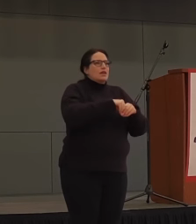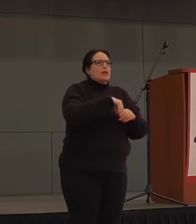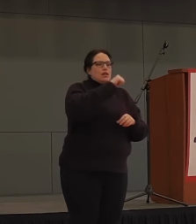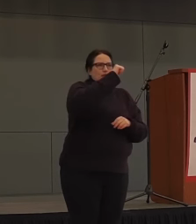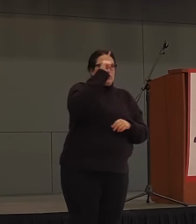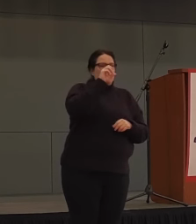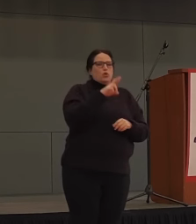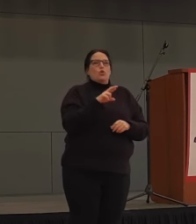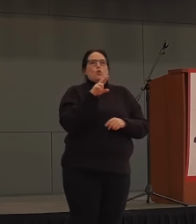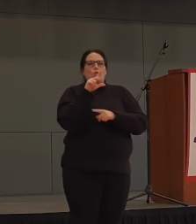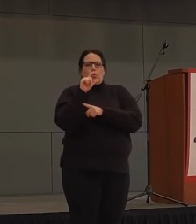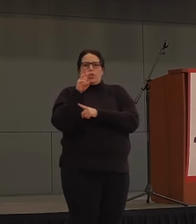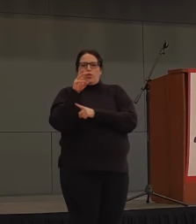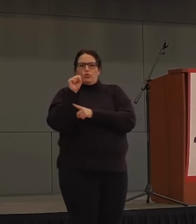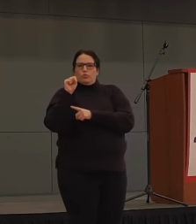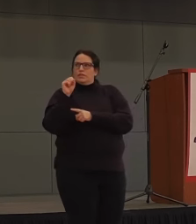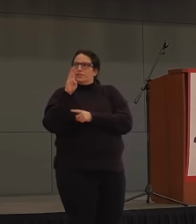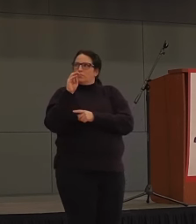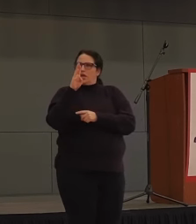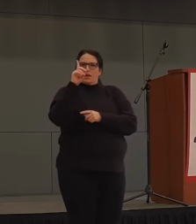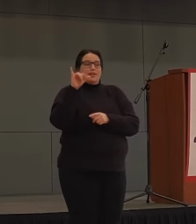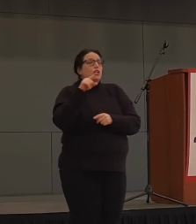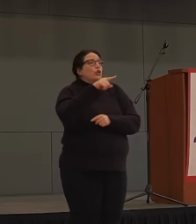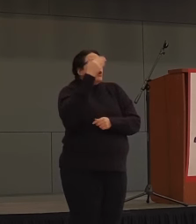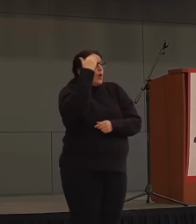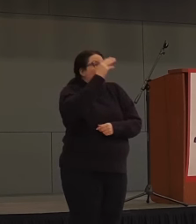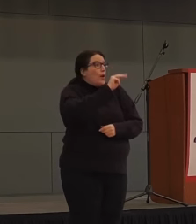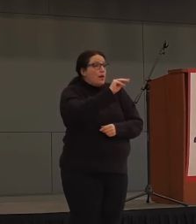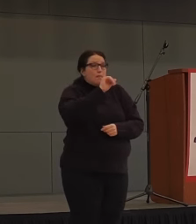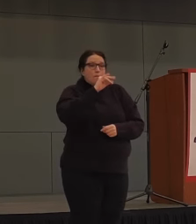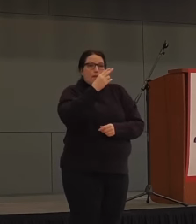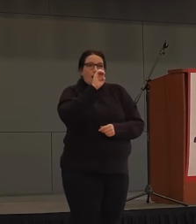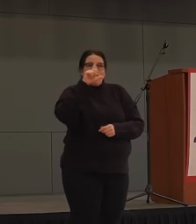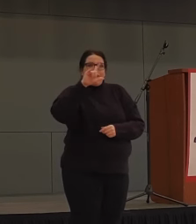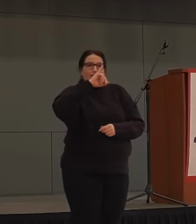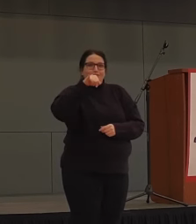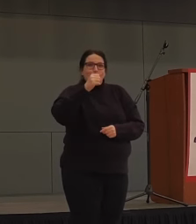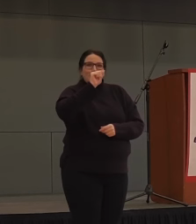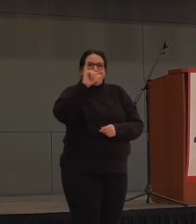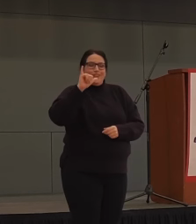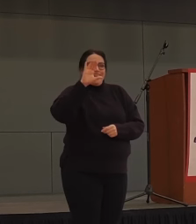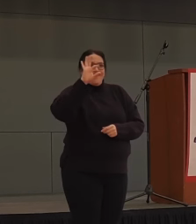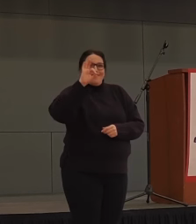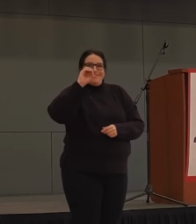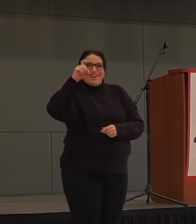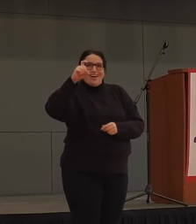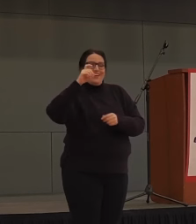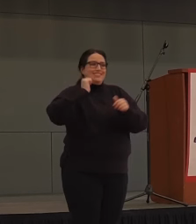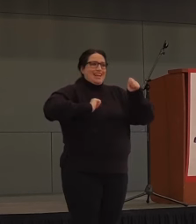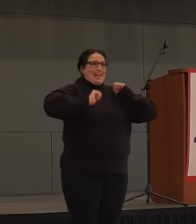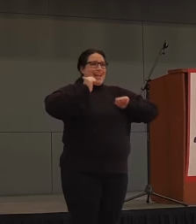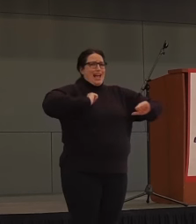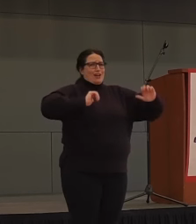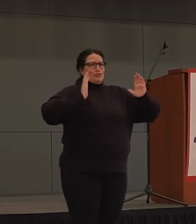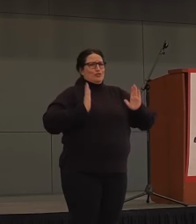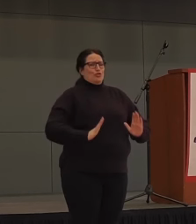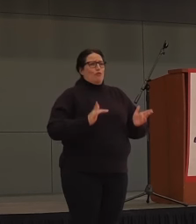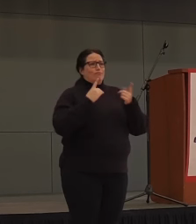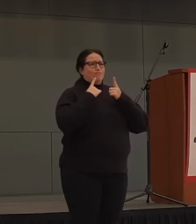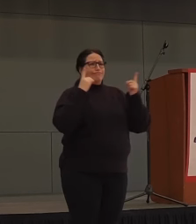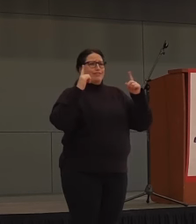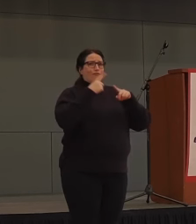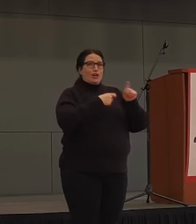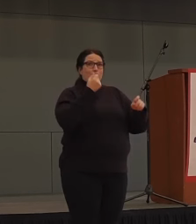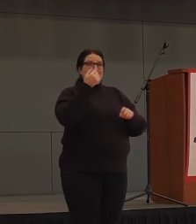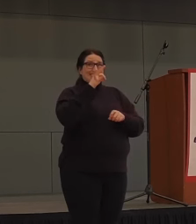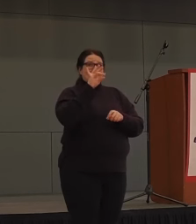J. Fox is an example. Many of you may remember he was an actor from the 80s. He has so let's think of it like